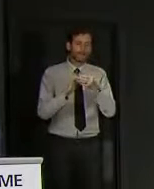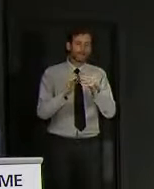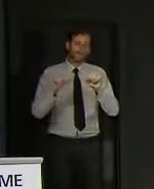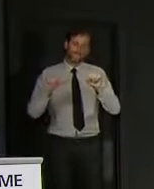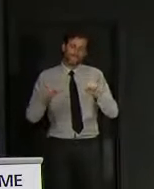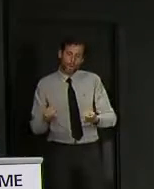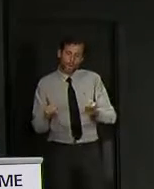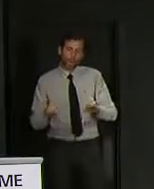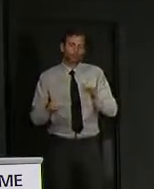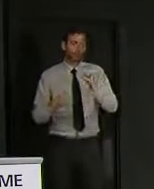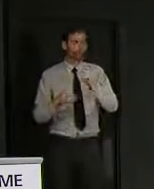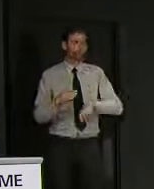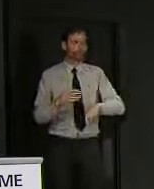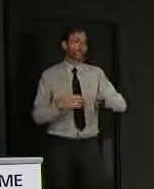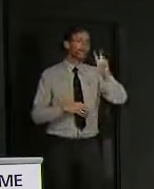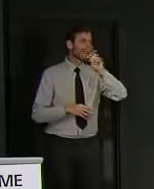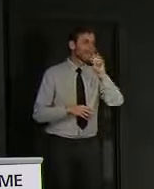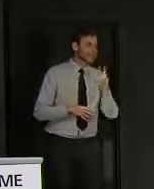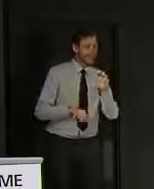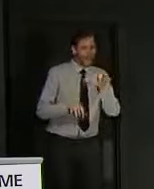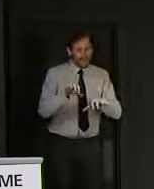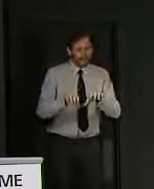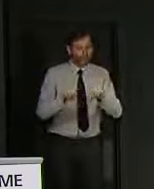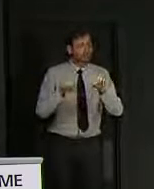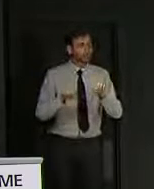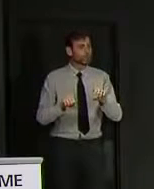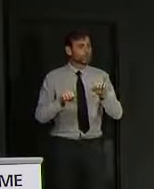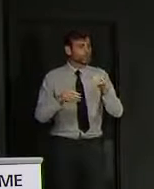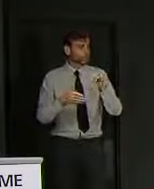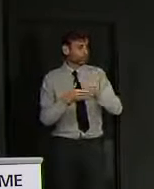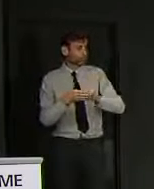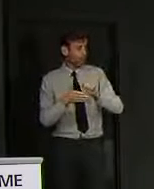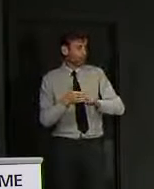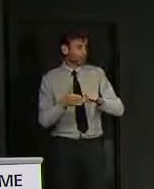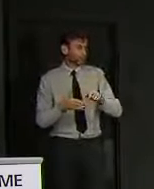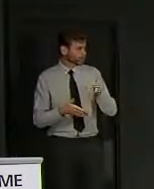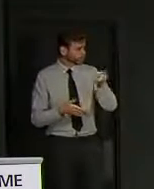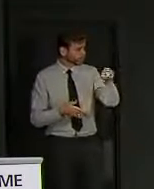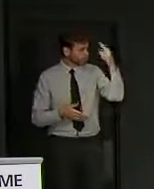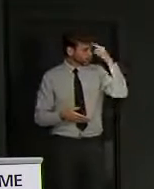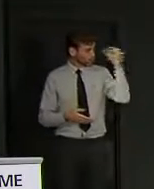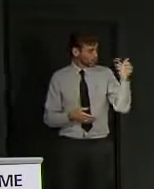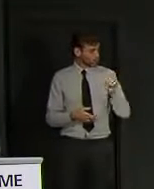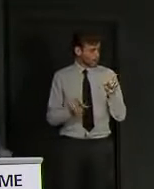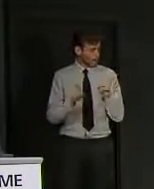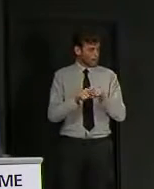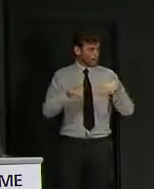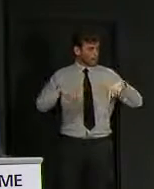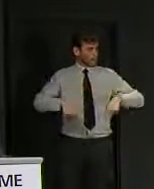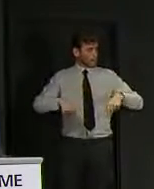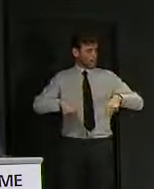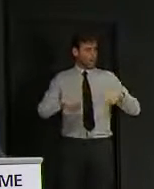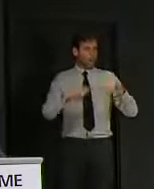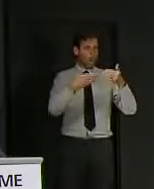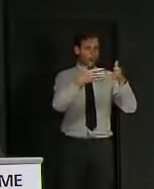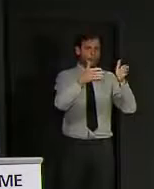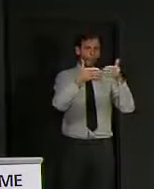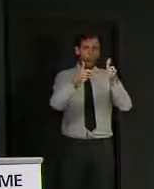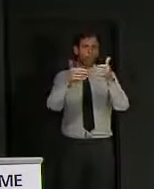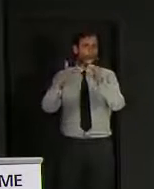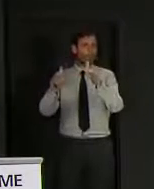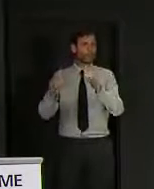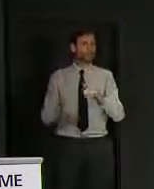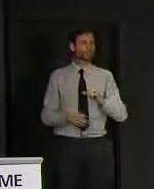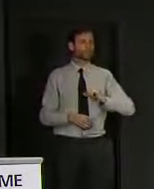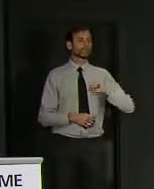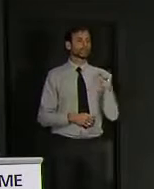etc. Isn't it time to start basically looking at doing that a bit more here? The Scottish Retail